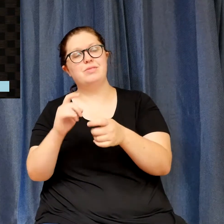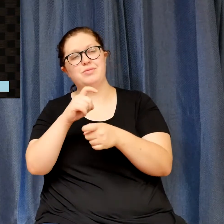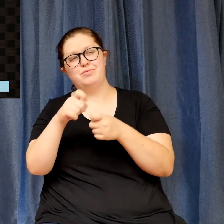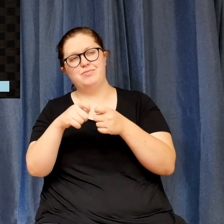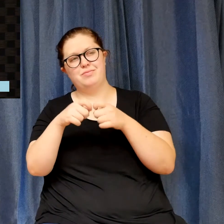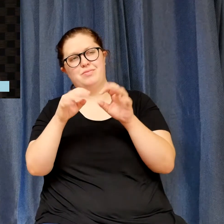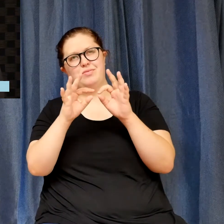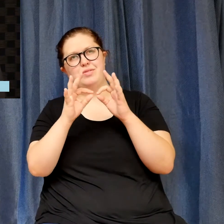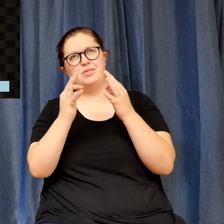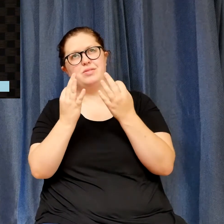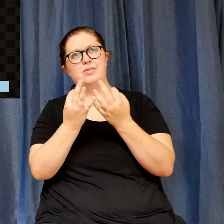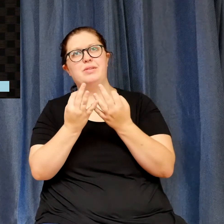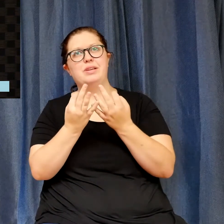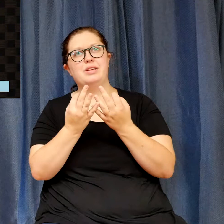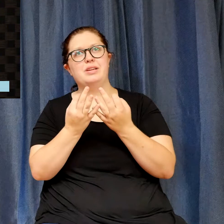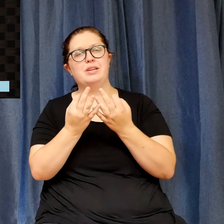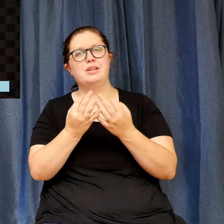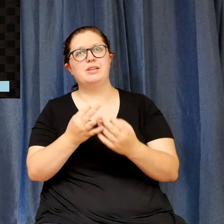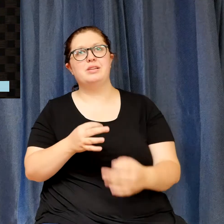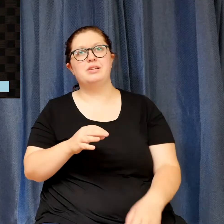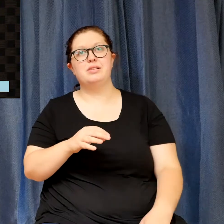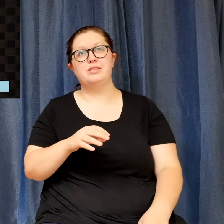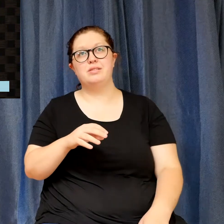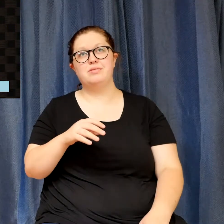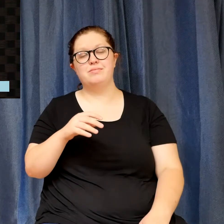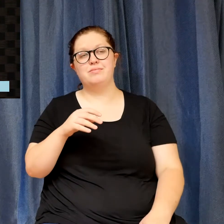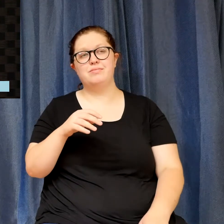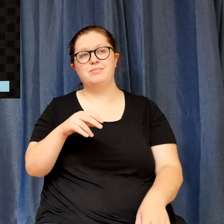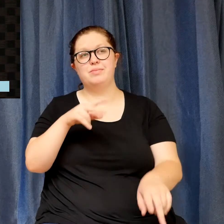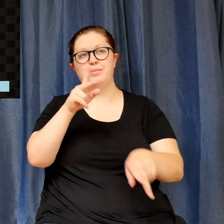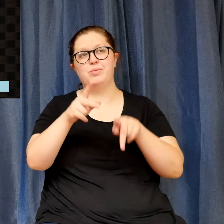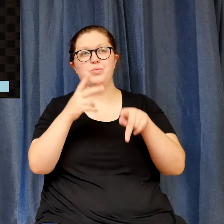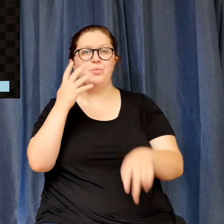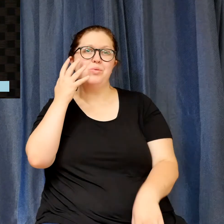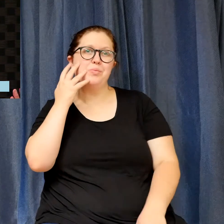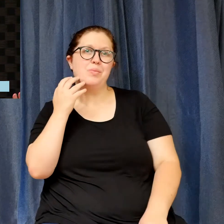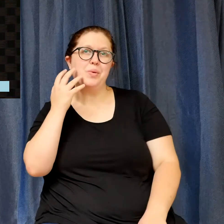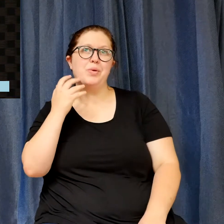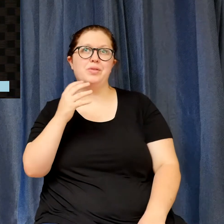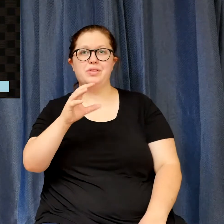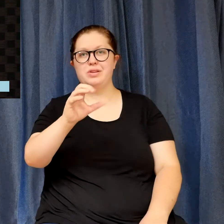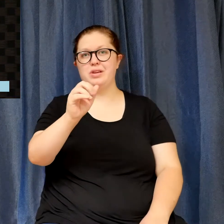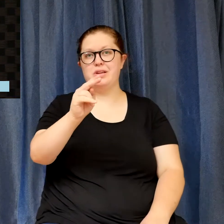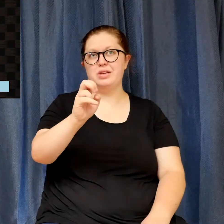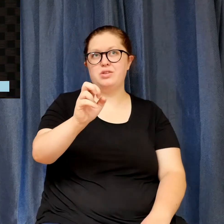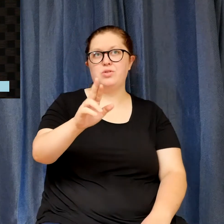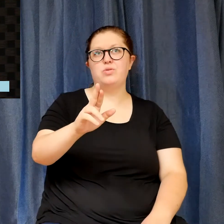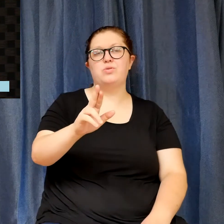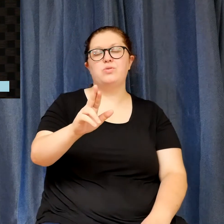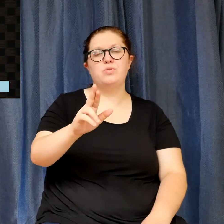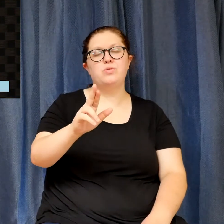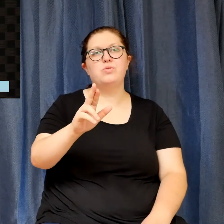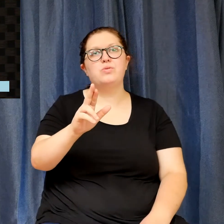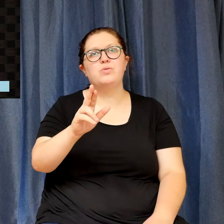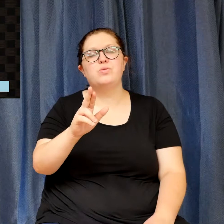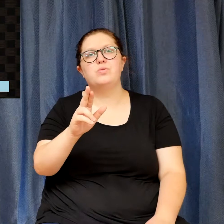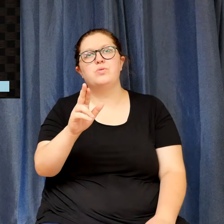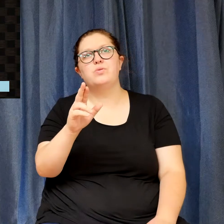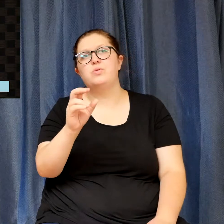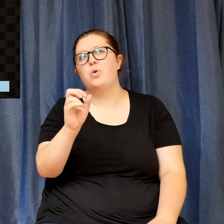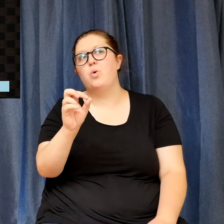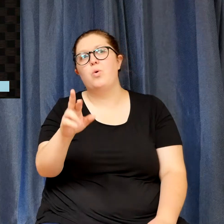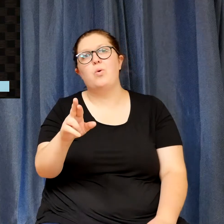want you to know is your caregivers, for those of you who have gone through this, or those of